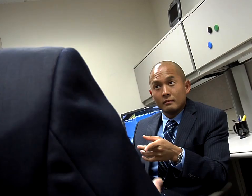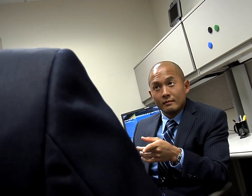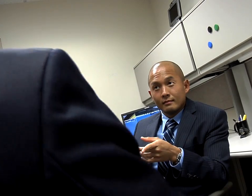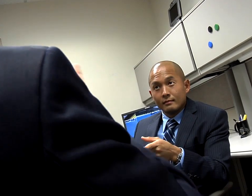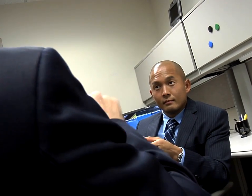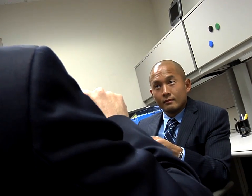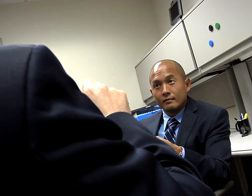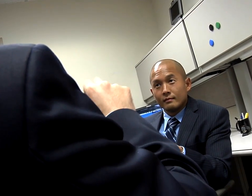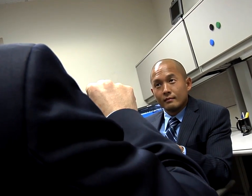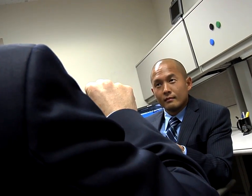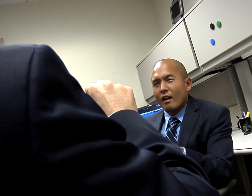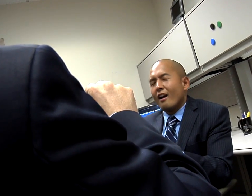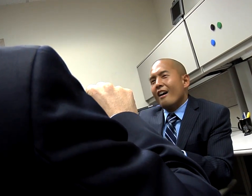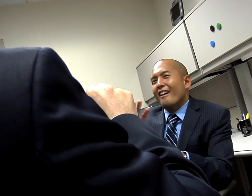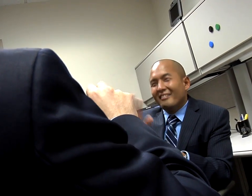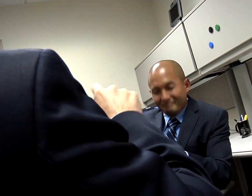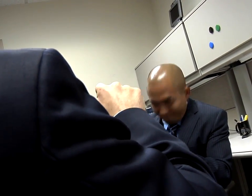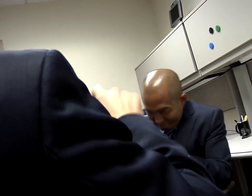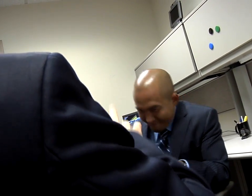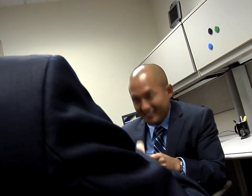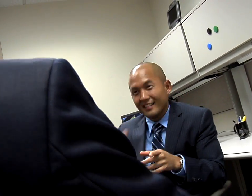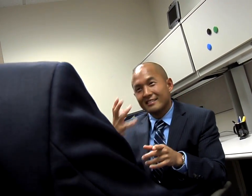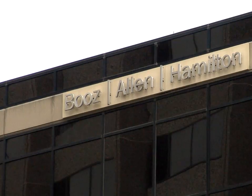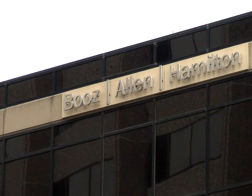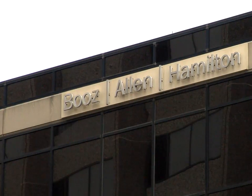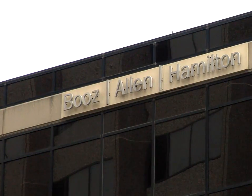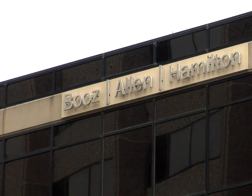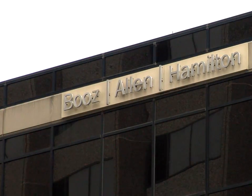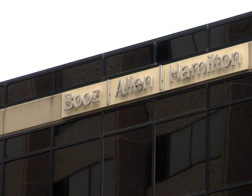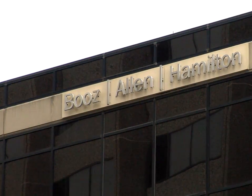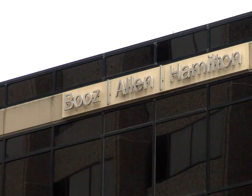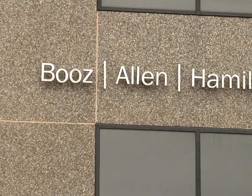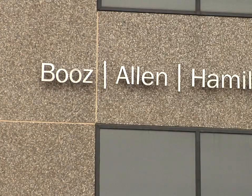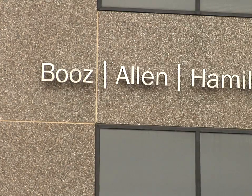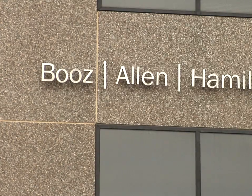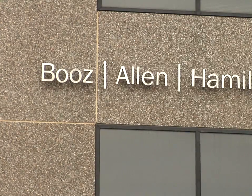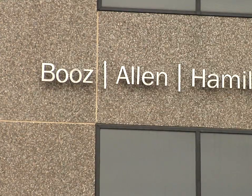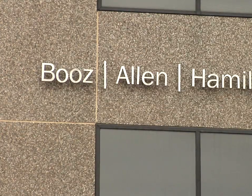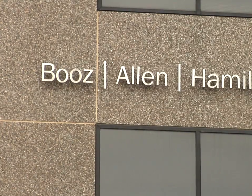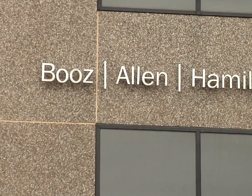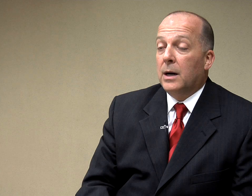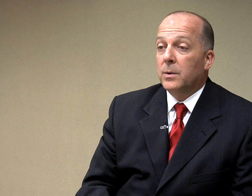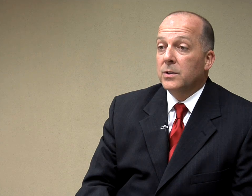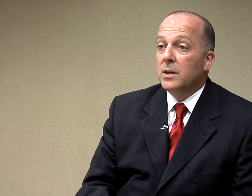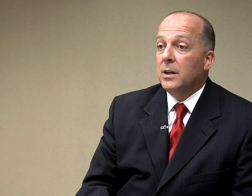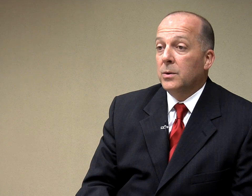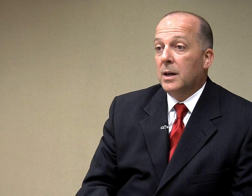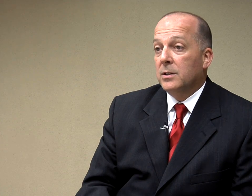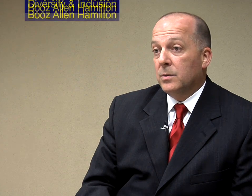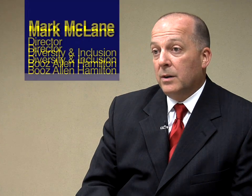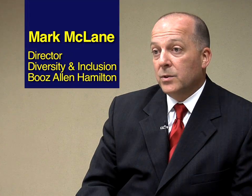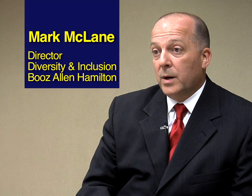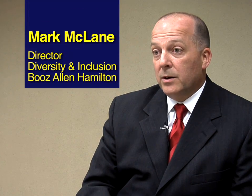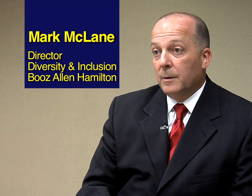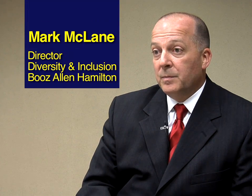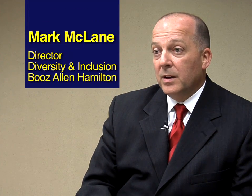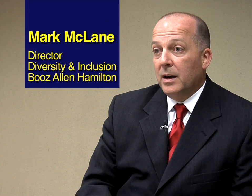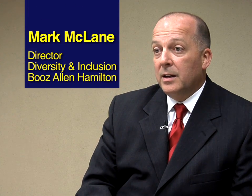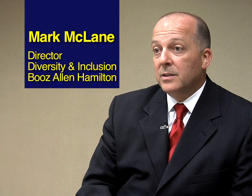One of the interesting things that I have found coming to Booz Allen Hamilton is a quote by our CEO, Dr. Ralph Schrader. And he has